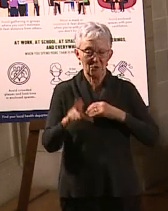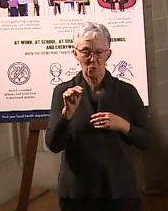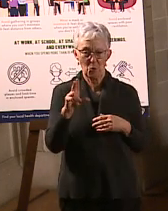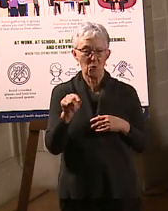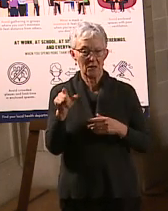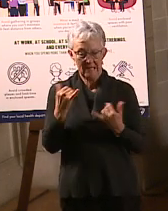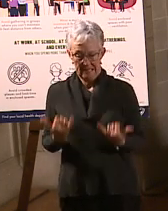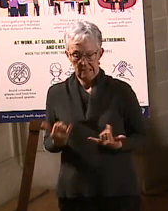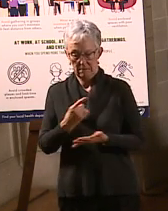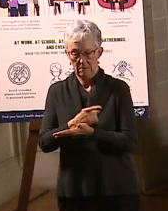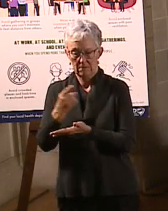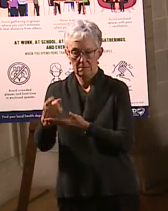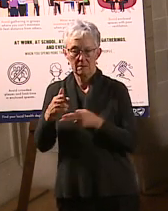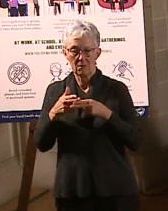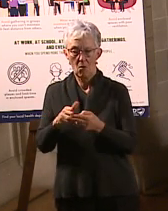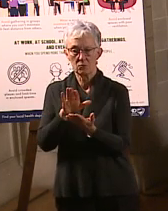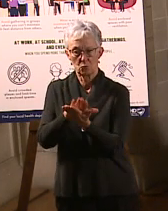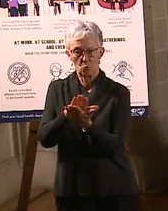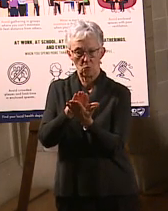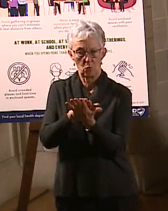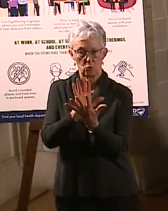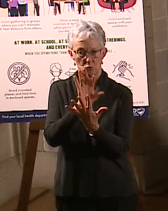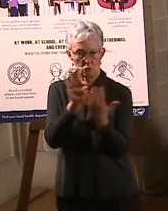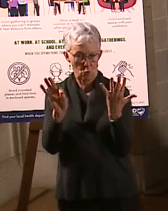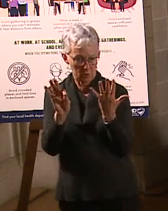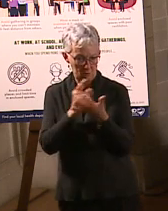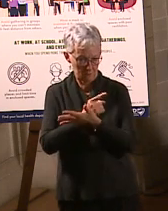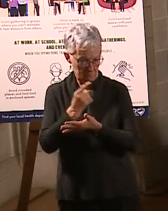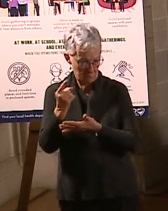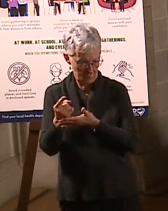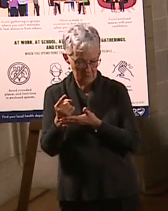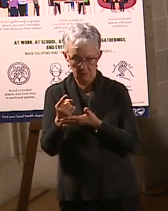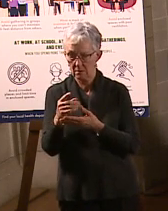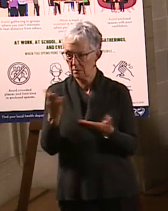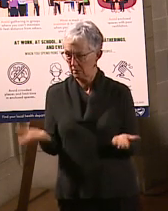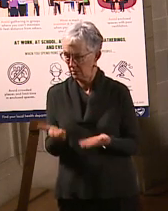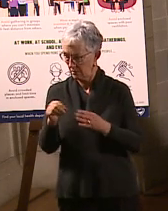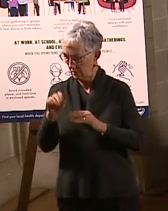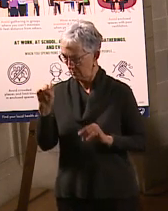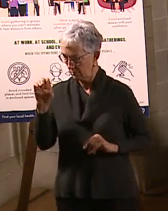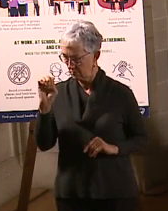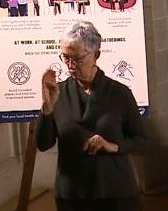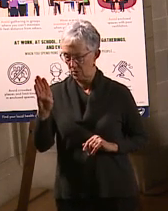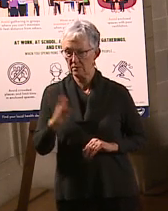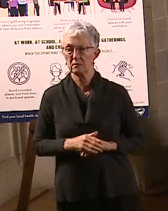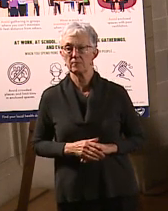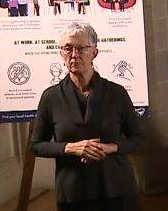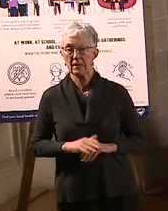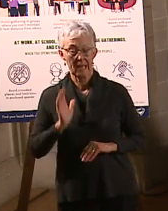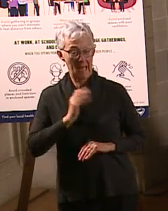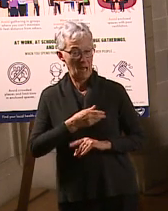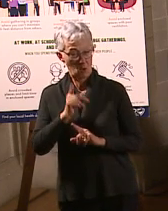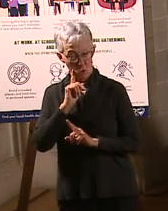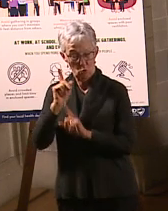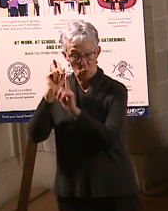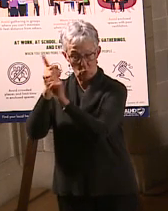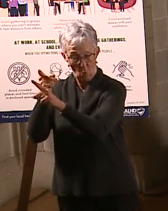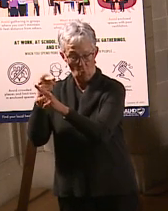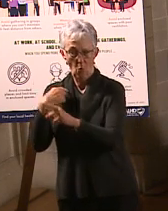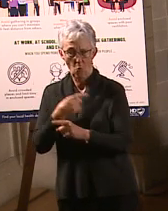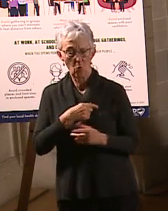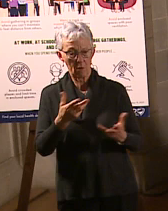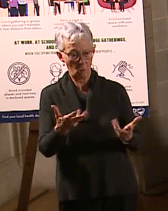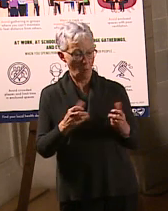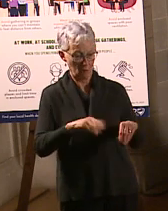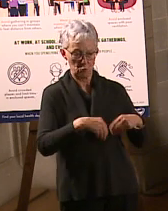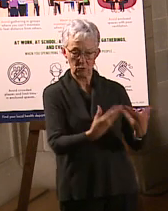something we celebrate every year. That here we would like to reach that goal of allowing a child and the parents to be able to have that choice